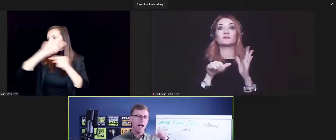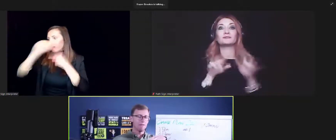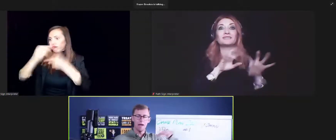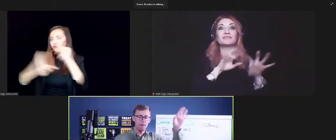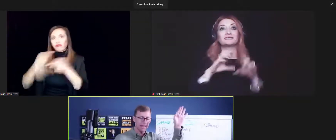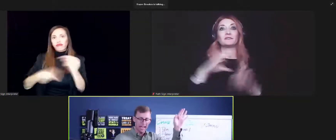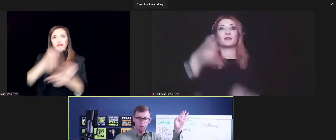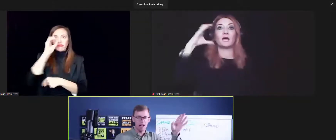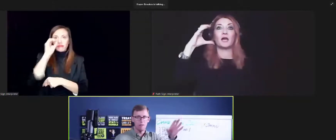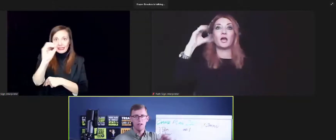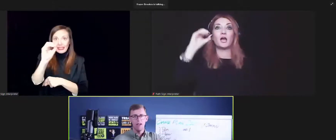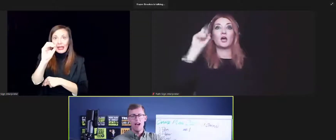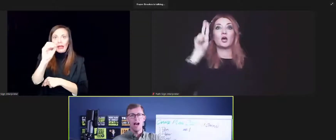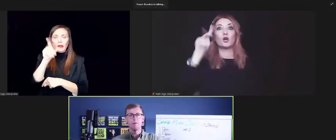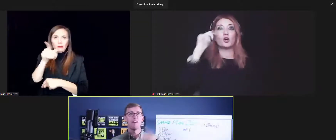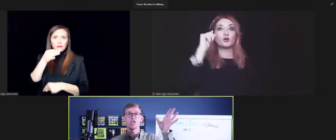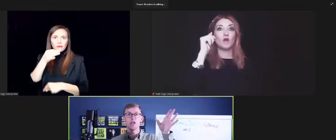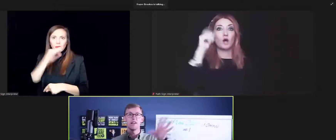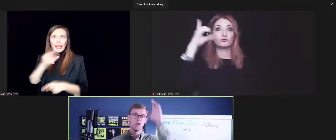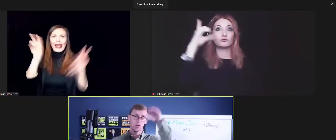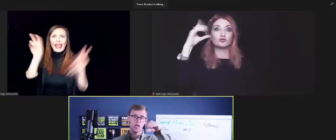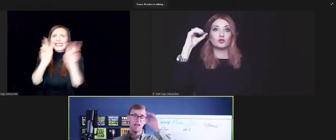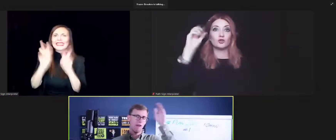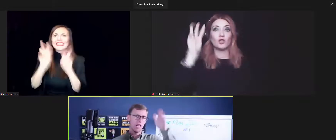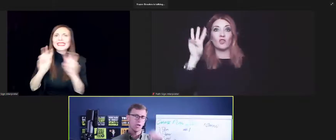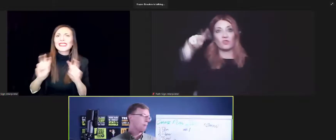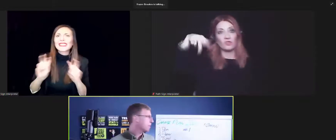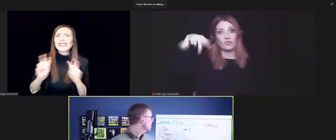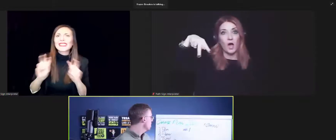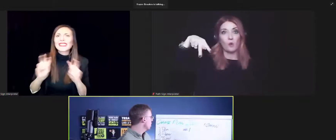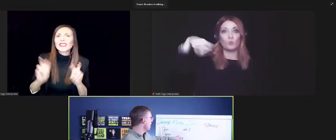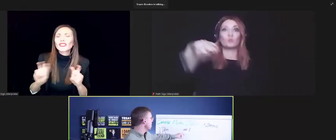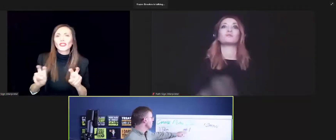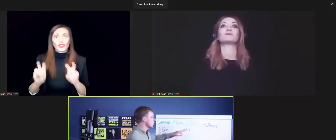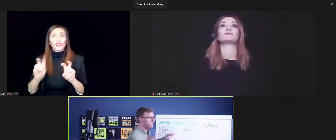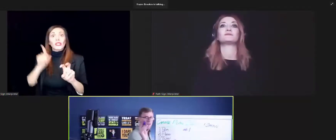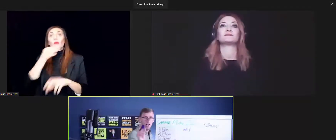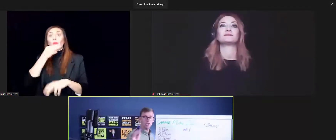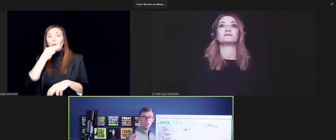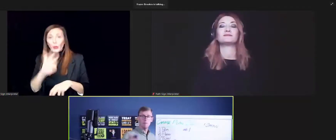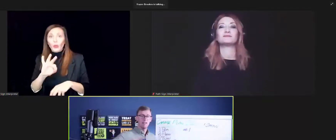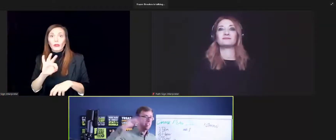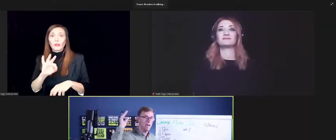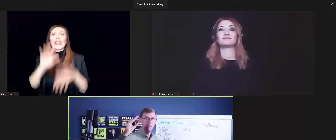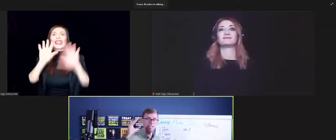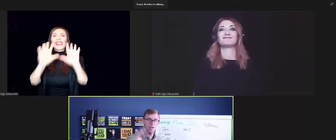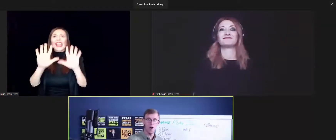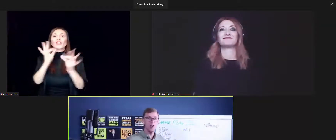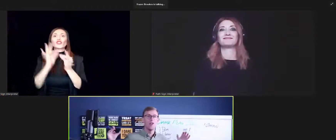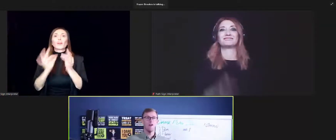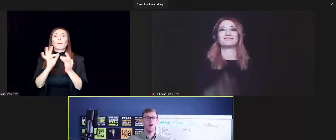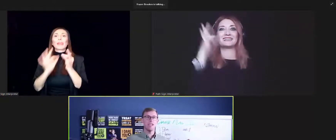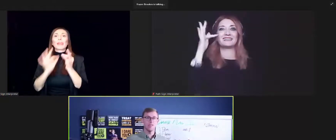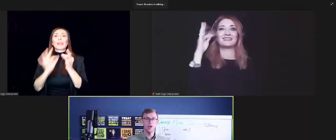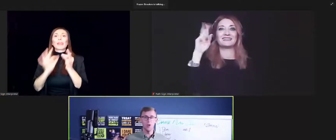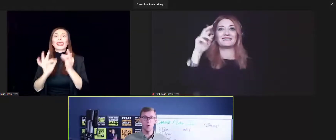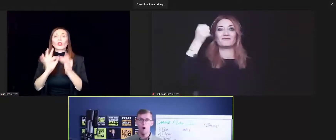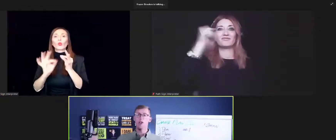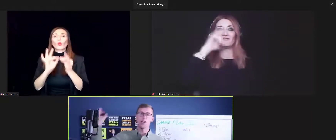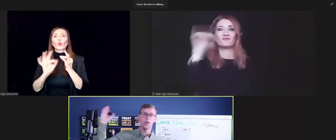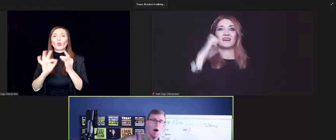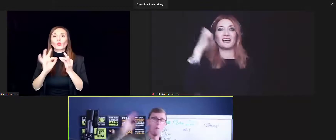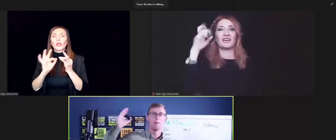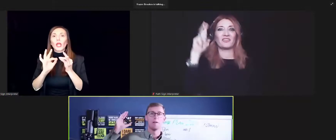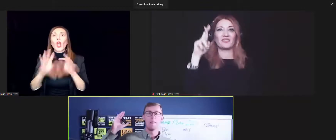use that 10-minute countdown Frazer, and you'll see it right at the top. Okay? So the first assignment, 10 minutes is on. 3, 2,